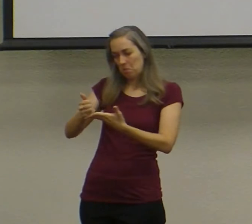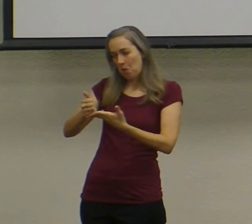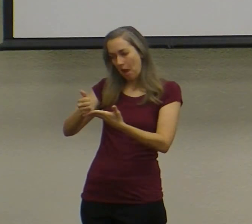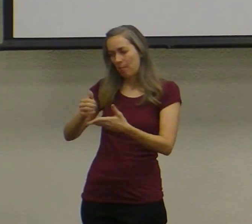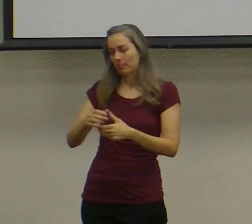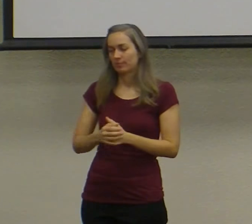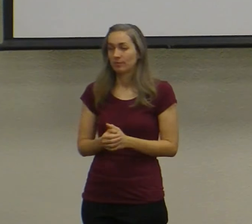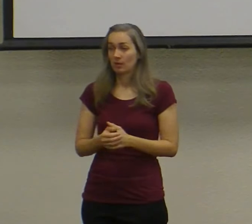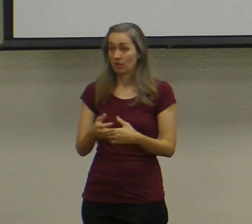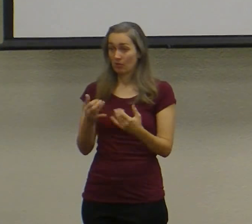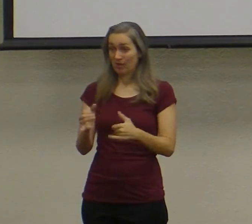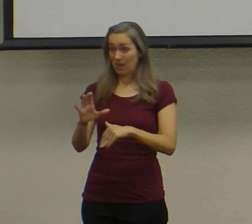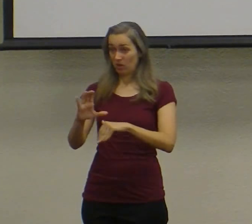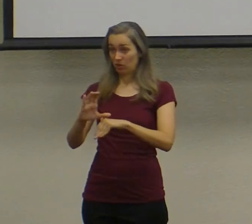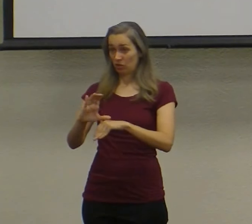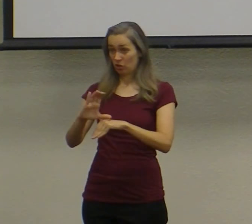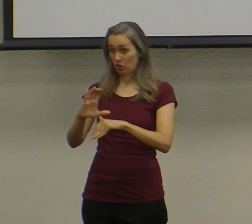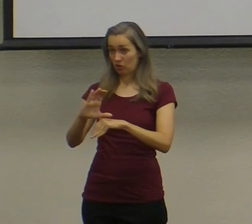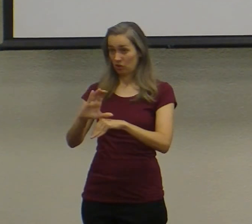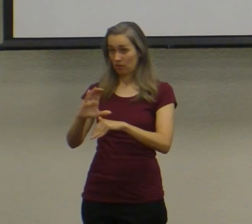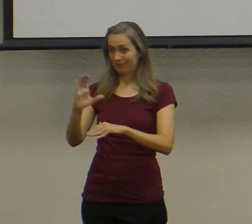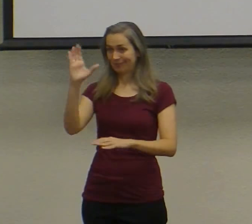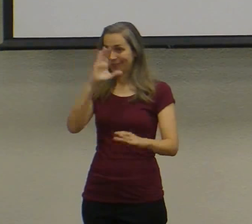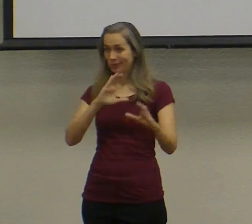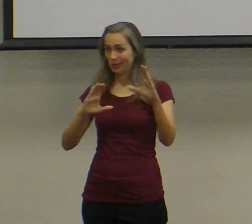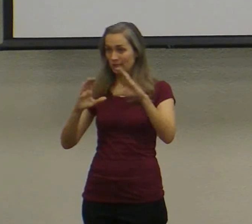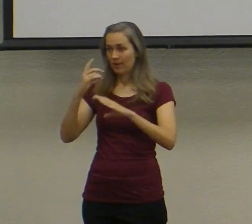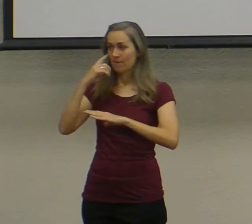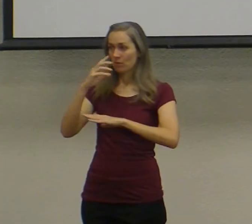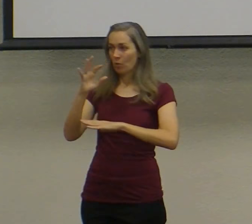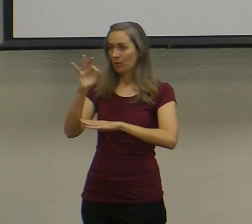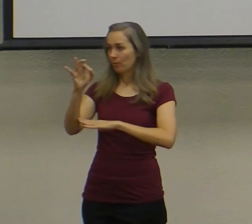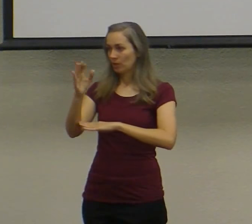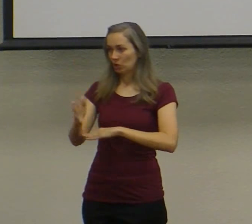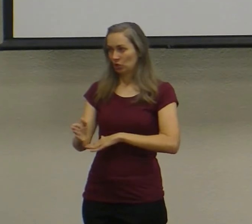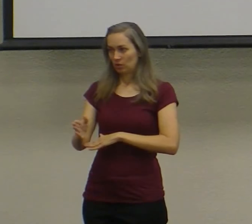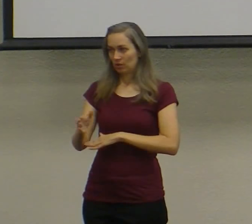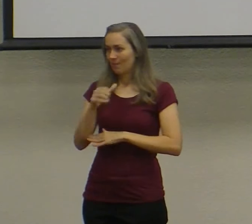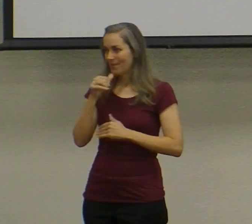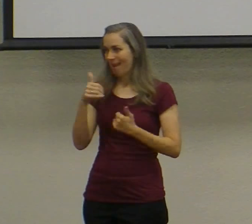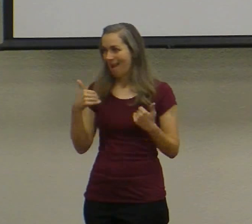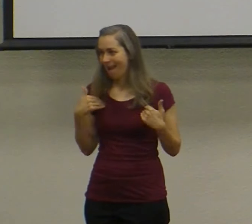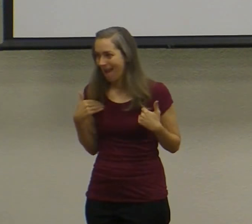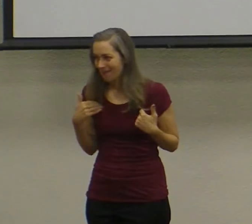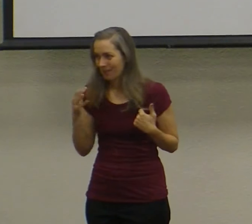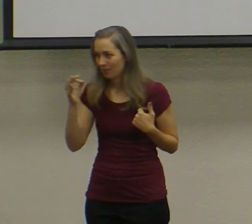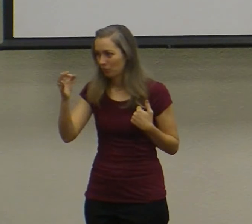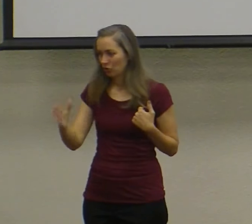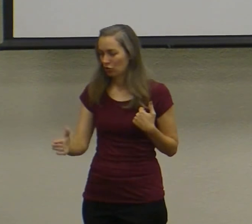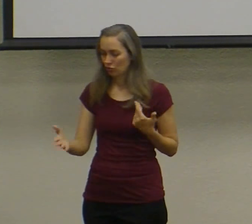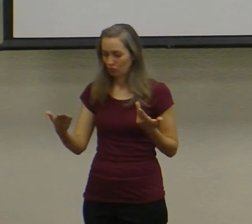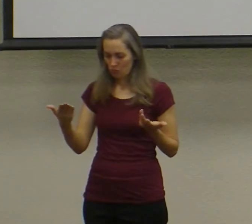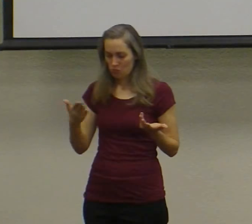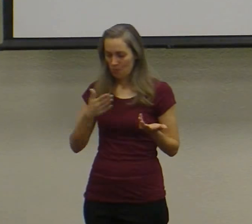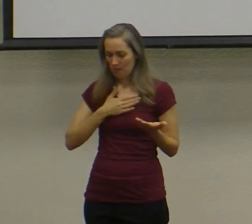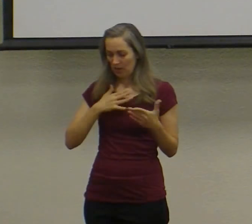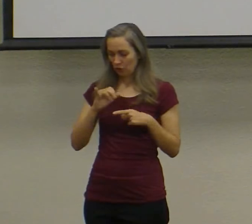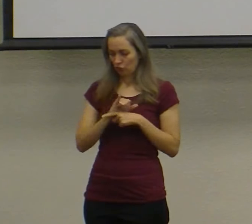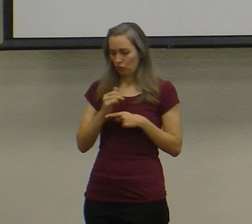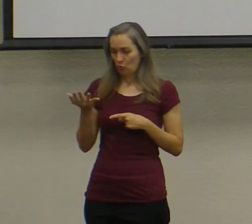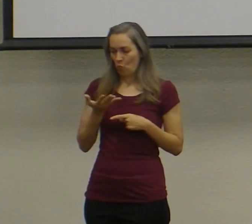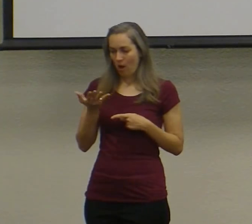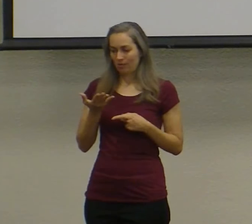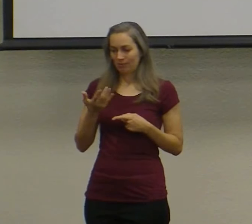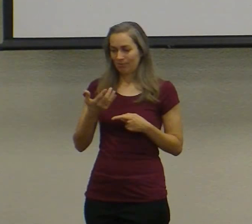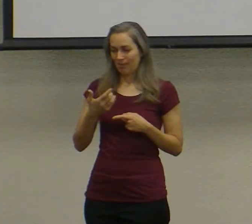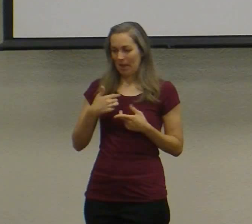now, the congregation is in search of a pulpit minister, so there is no pulpit minister there. So I was part of my internship was to serve